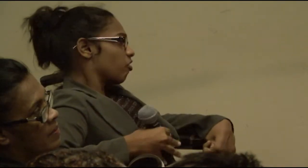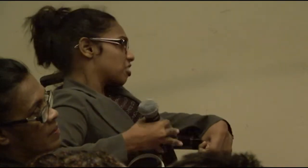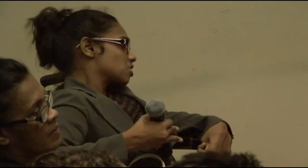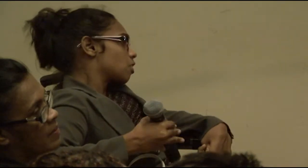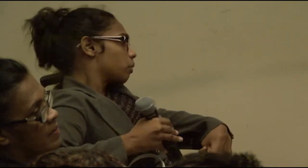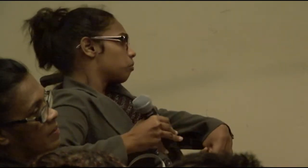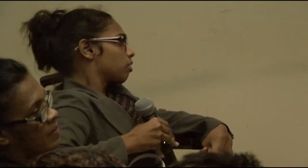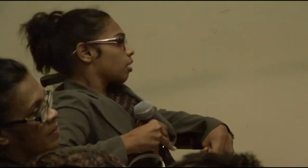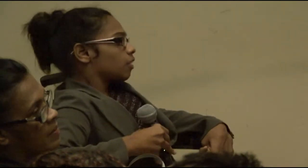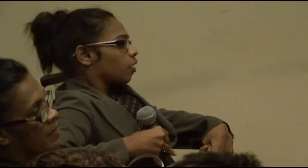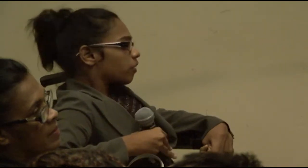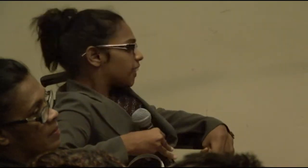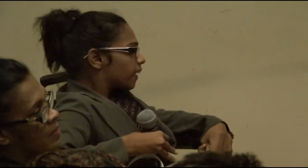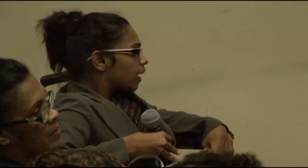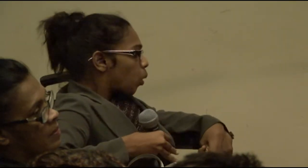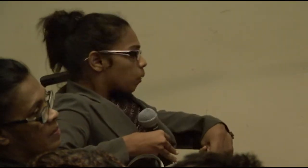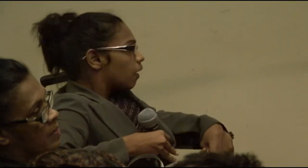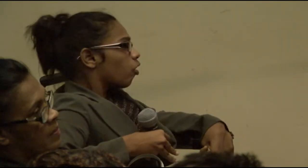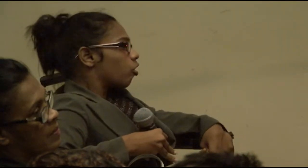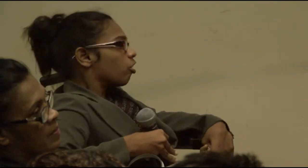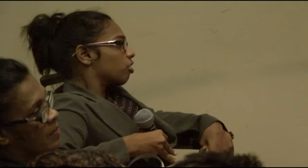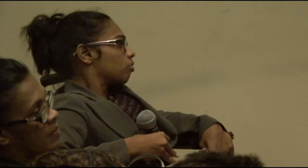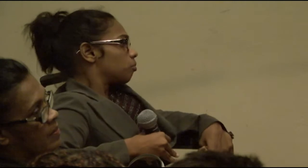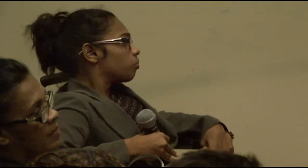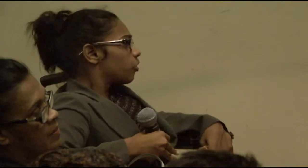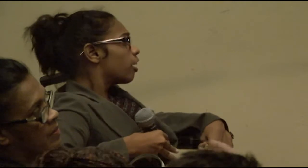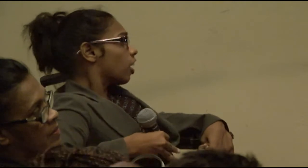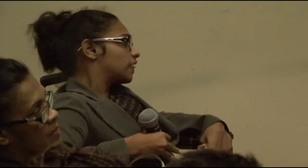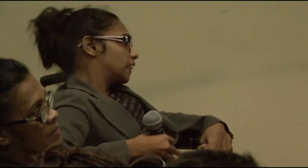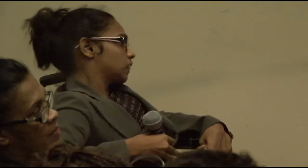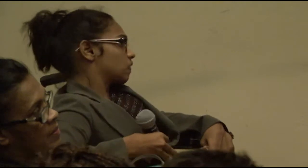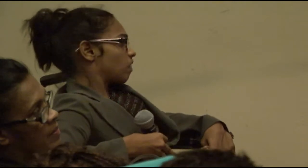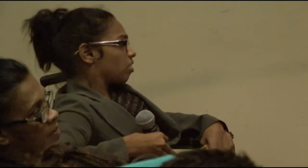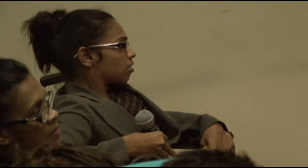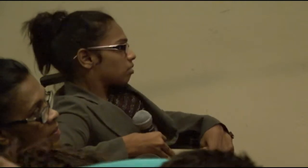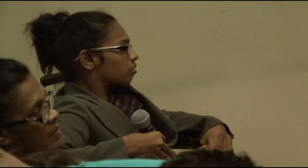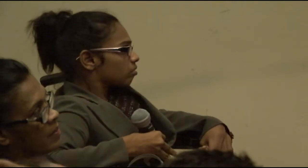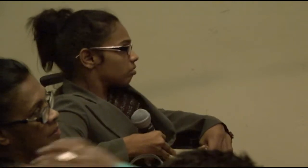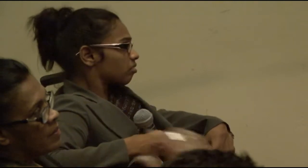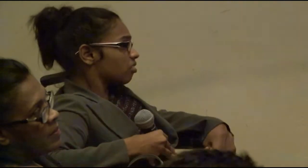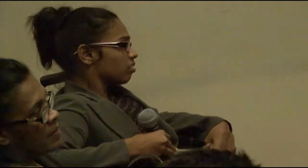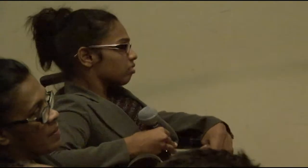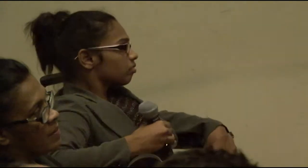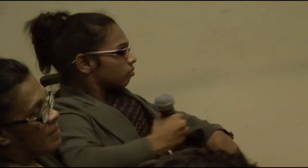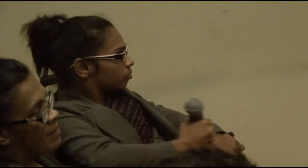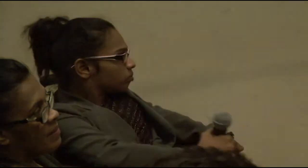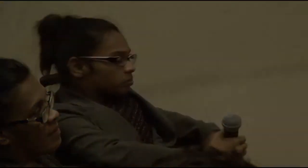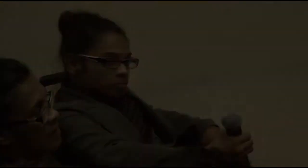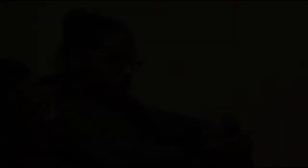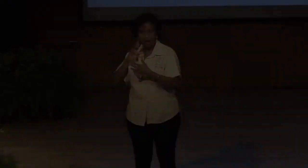Because obviously they would think they're normal or be reluctant.